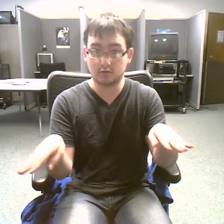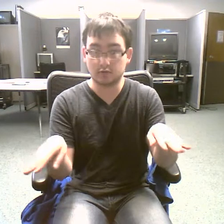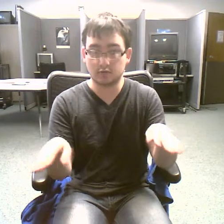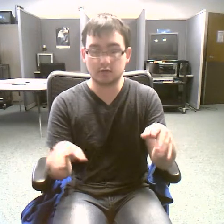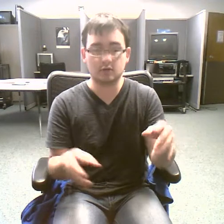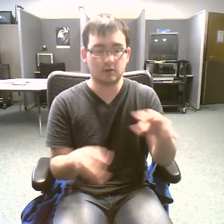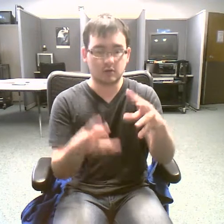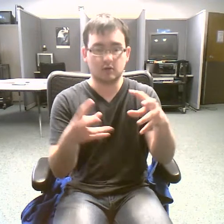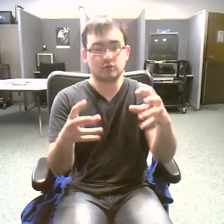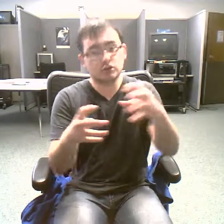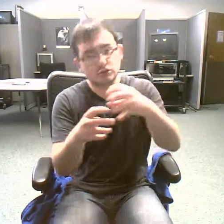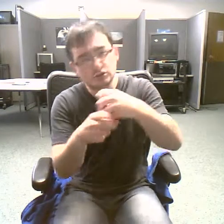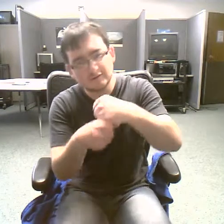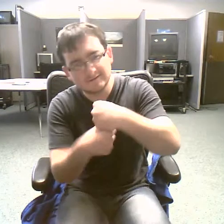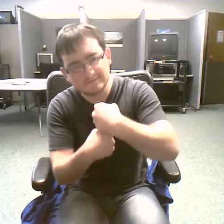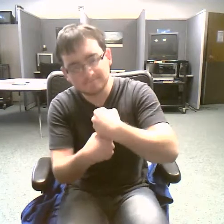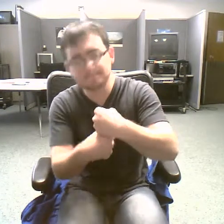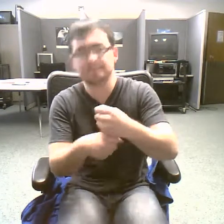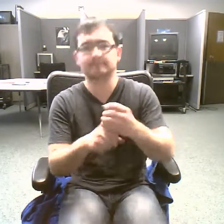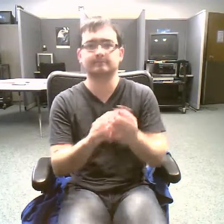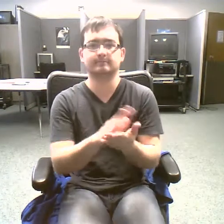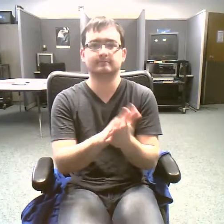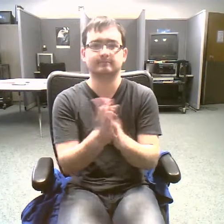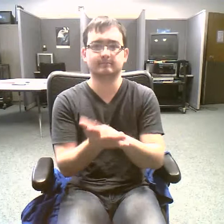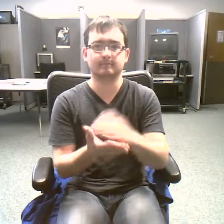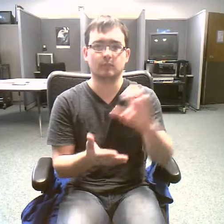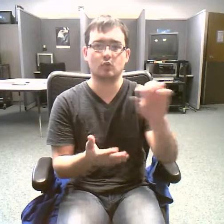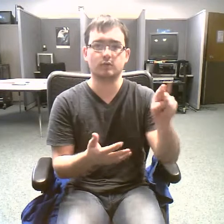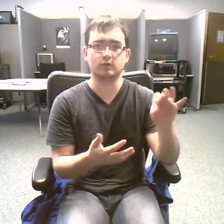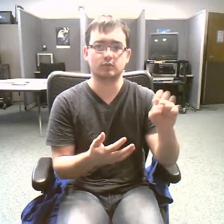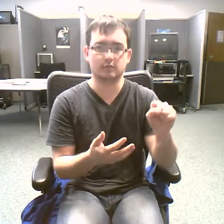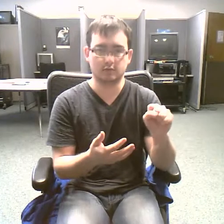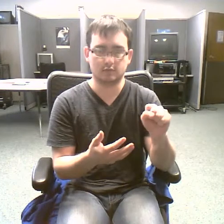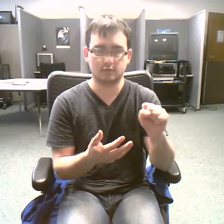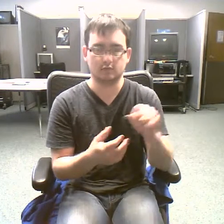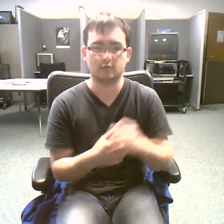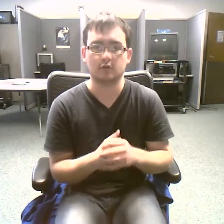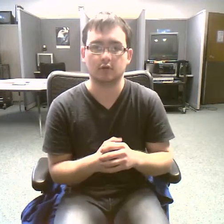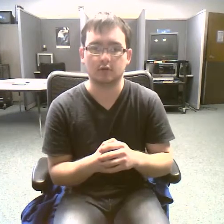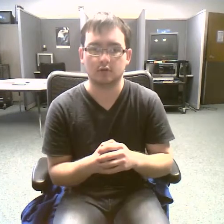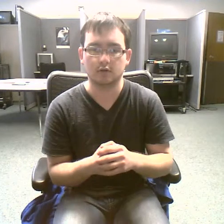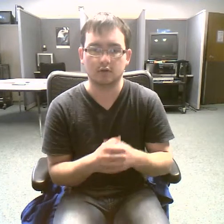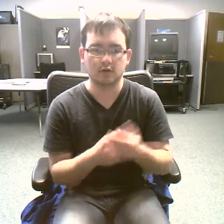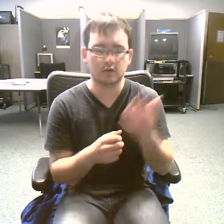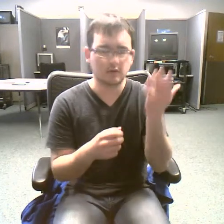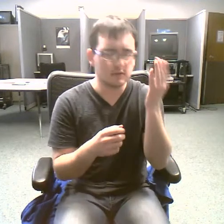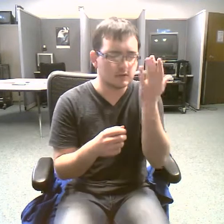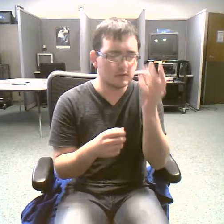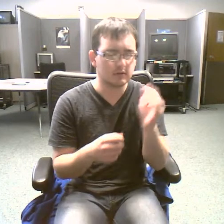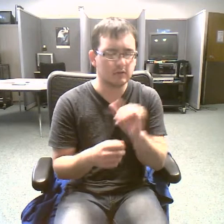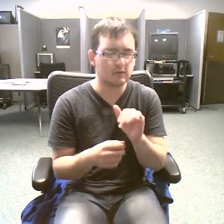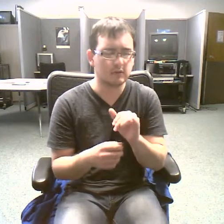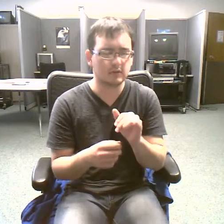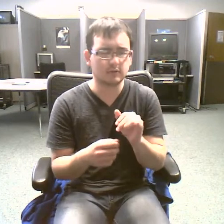The tightly wound DNA is the chromosome. Chromosomes look kind of like a long, limp, white hot